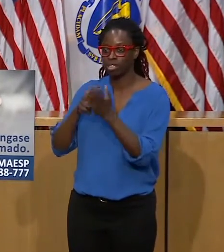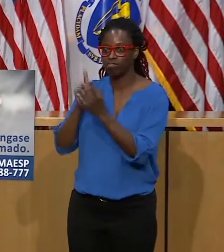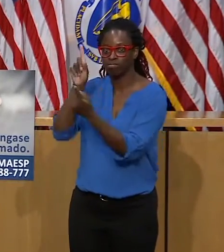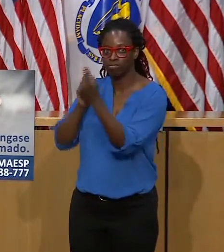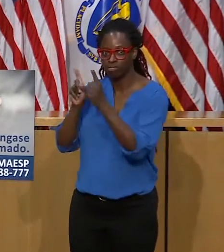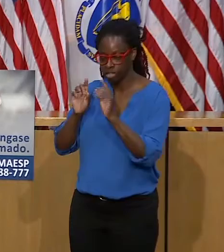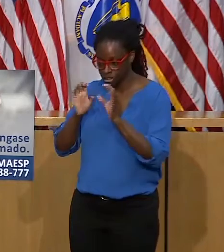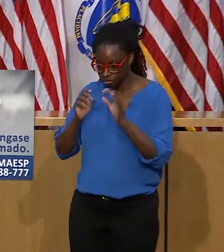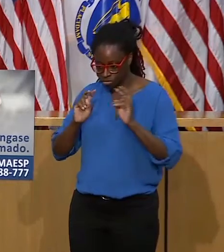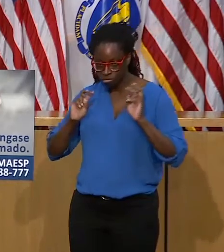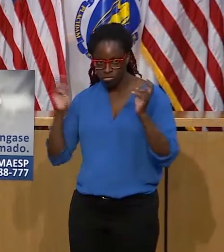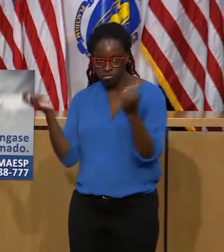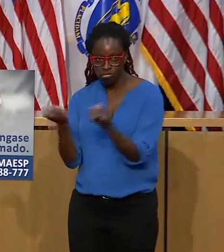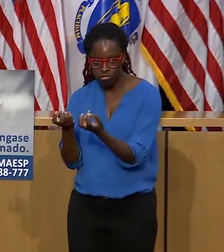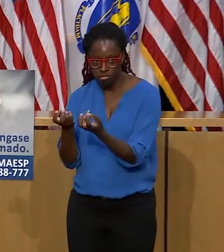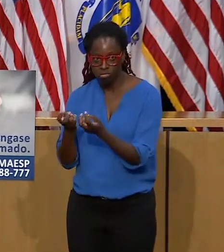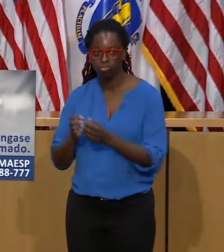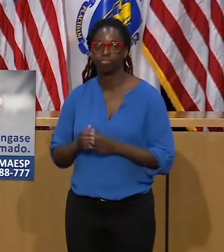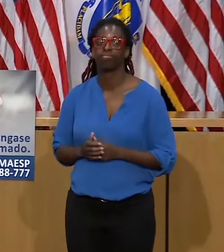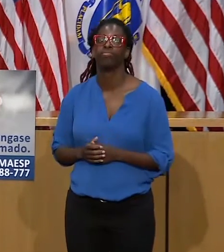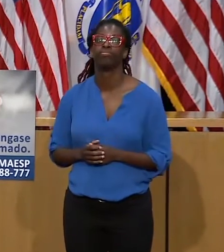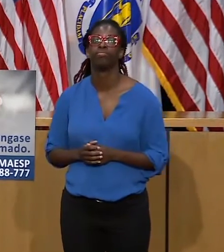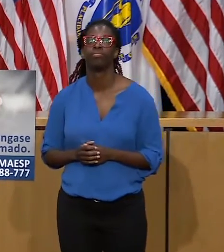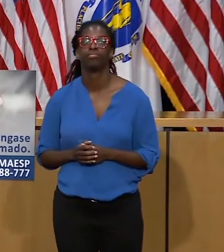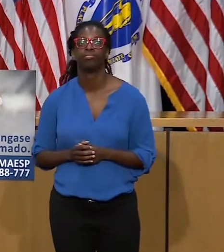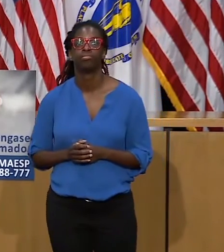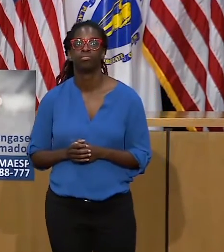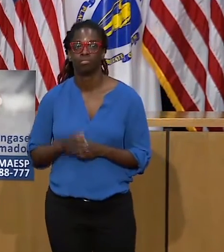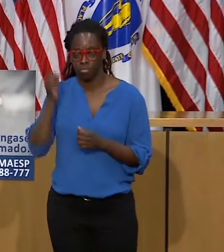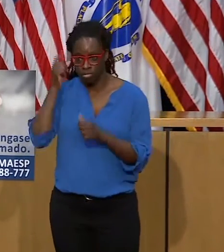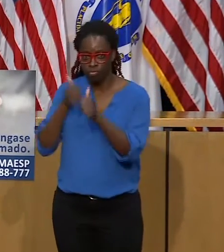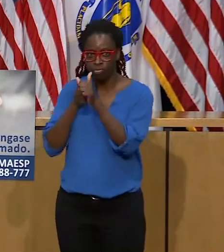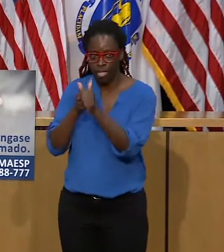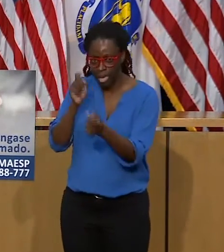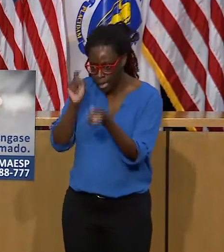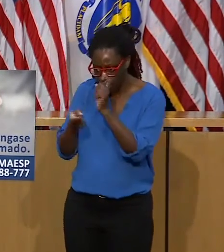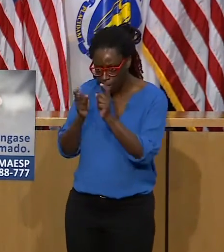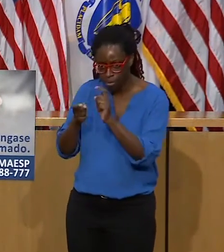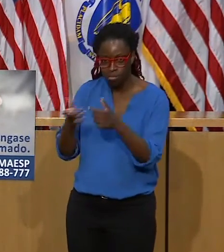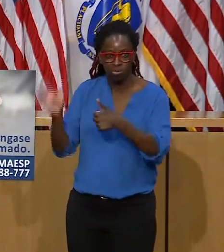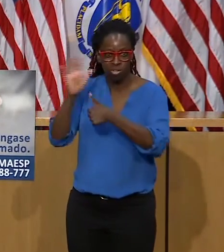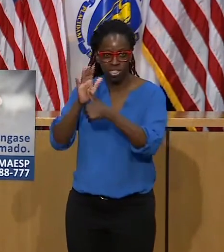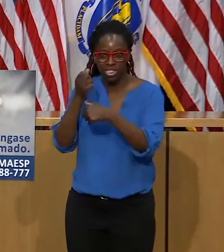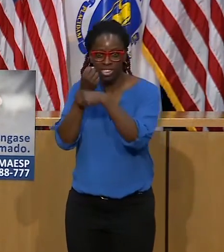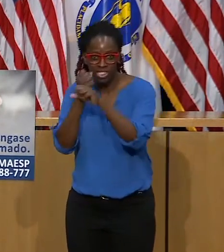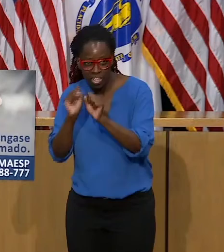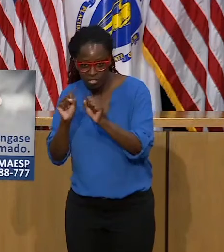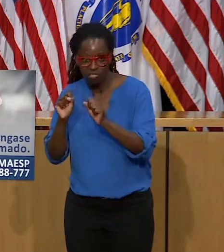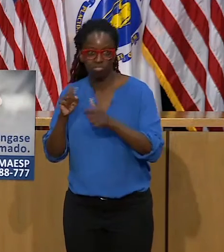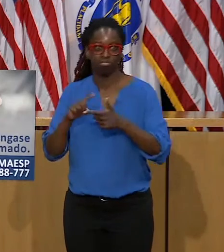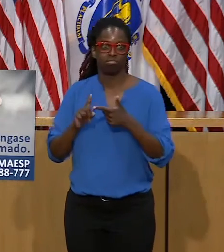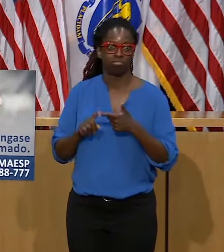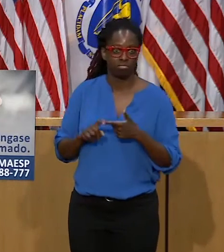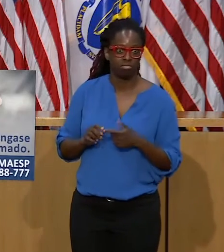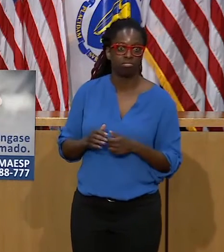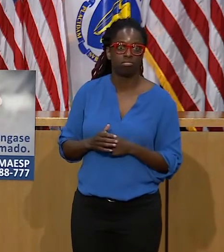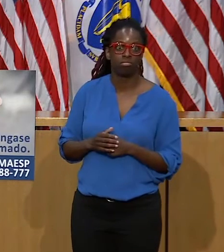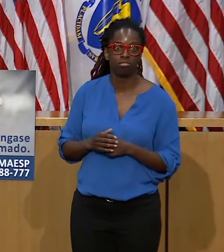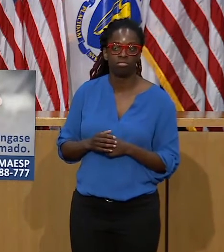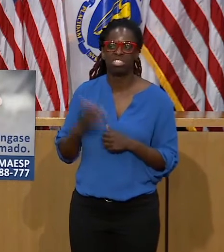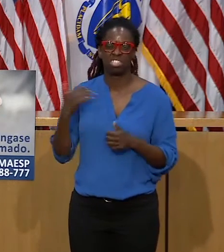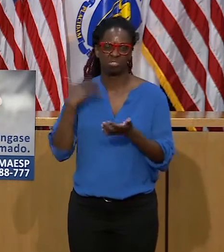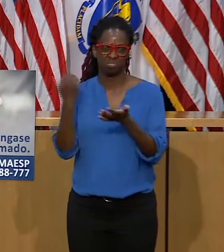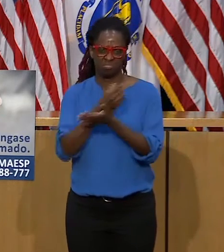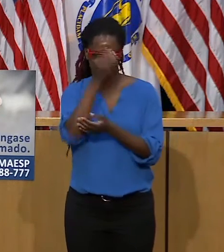protocols are adapted to meet health and safety requirements we prescribe in the guidance today. The second model is a